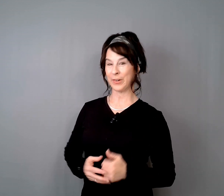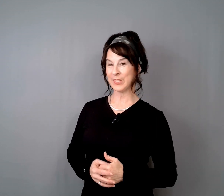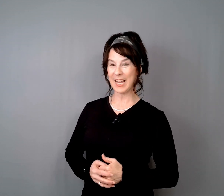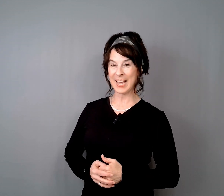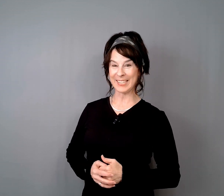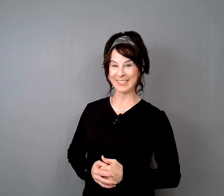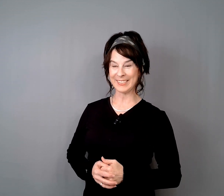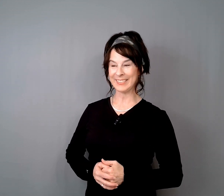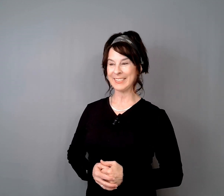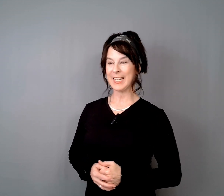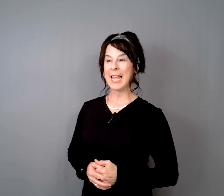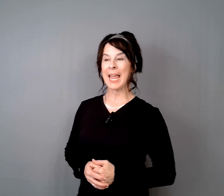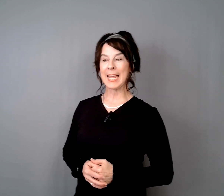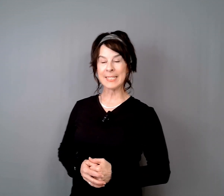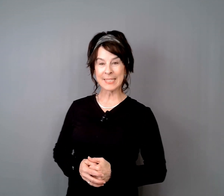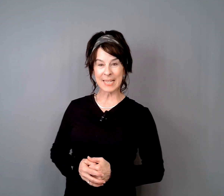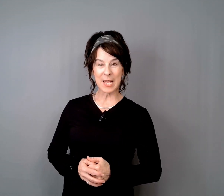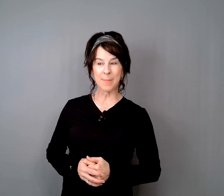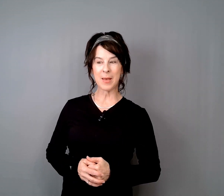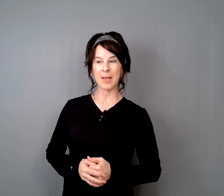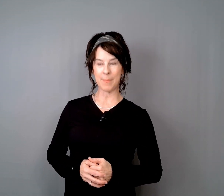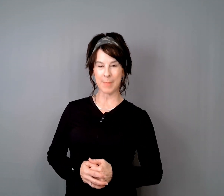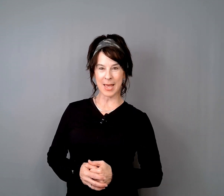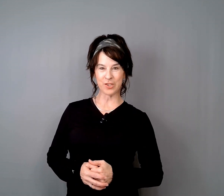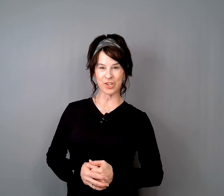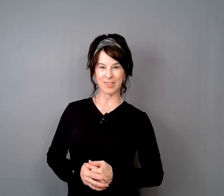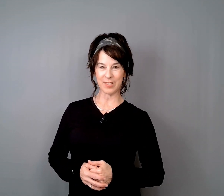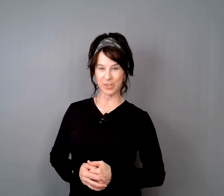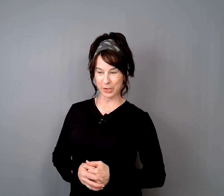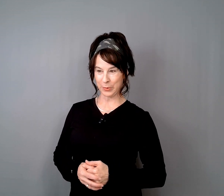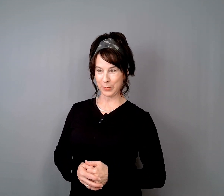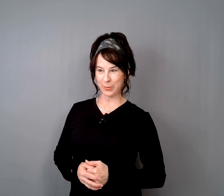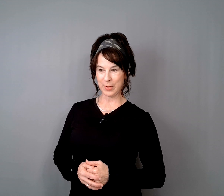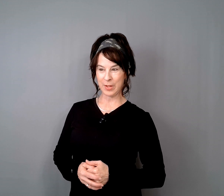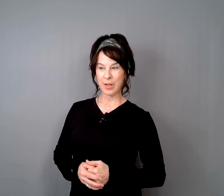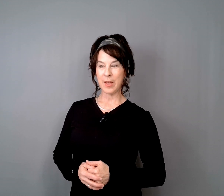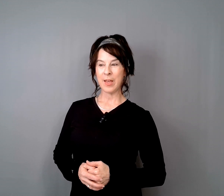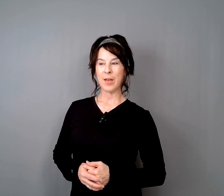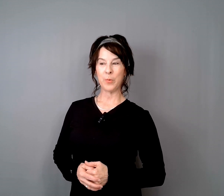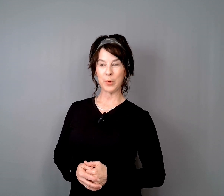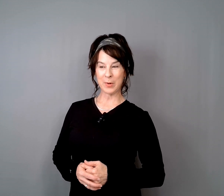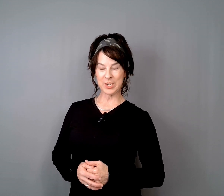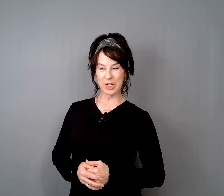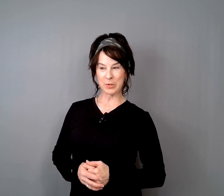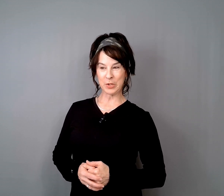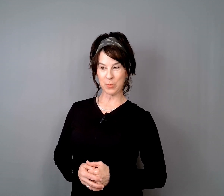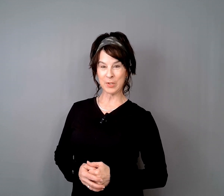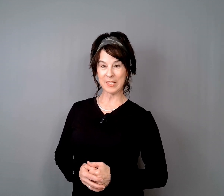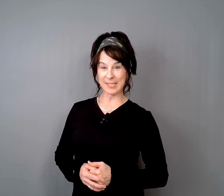First line, and some imagine you. We're going to go to the word